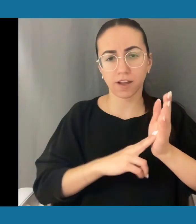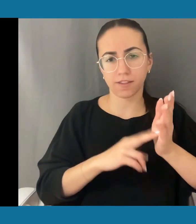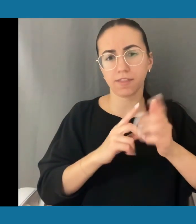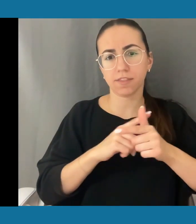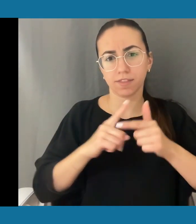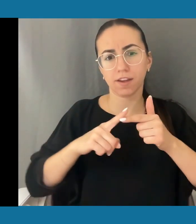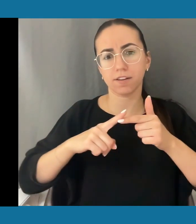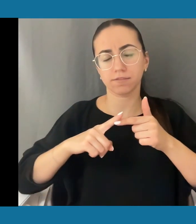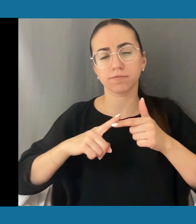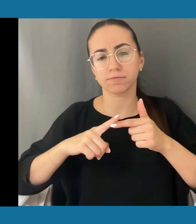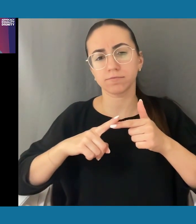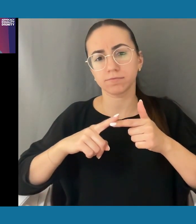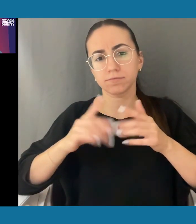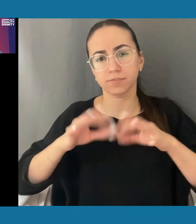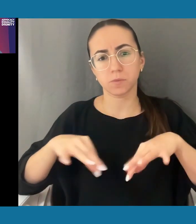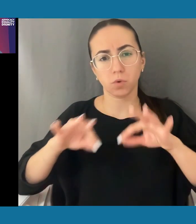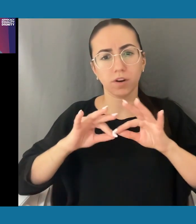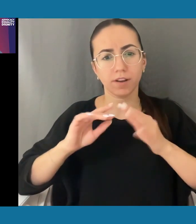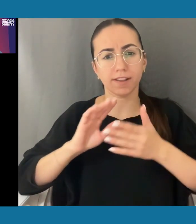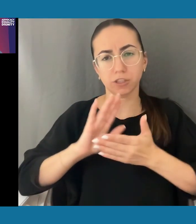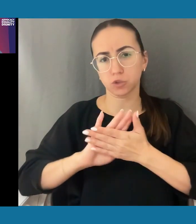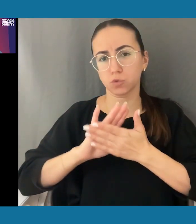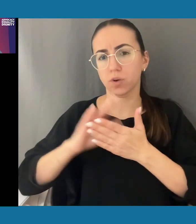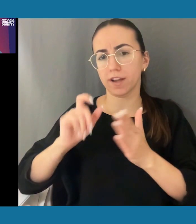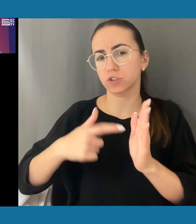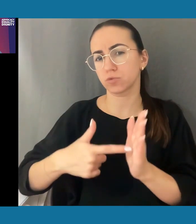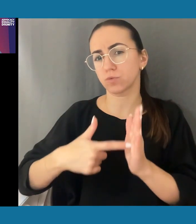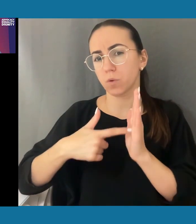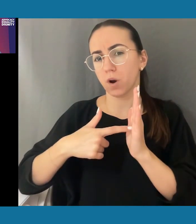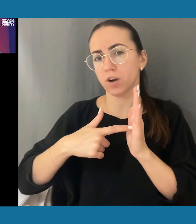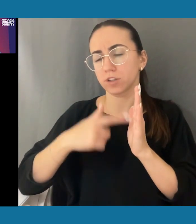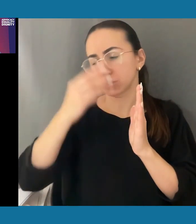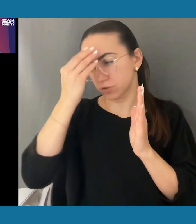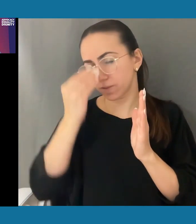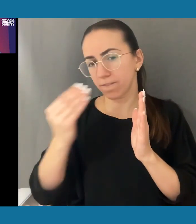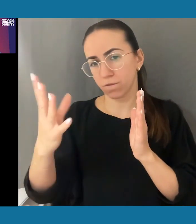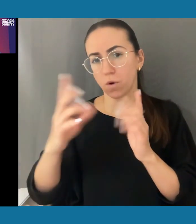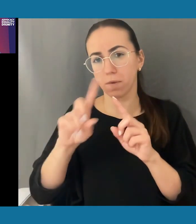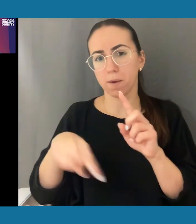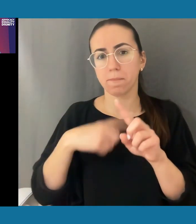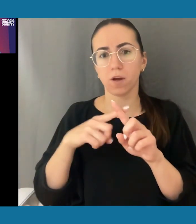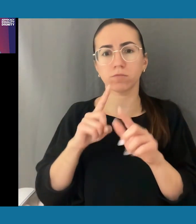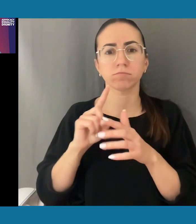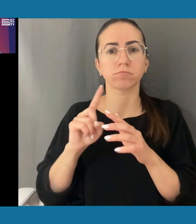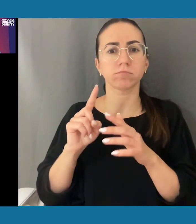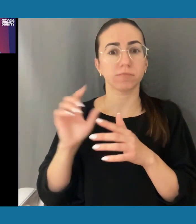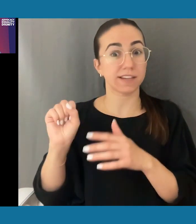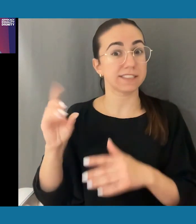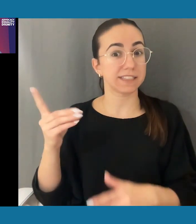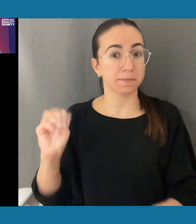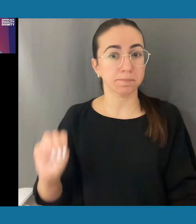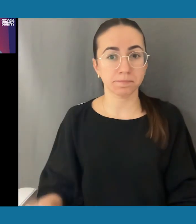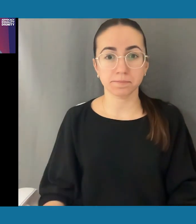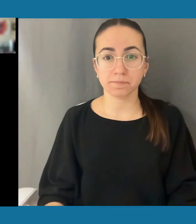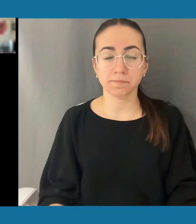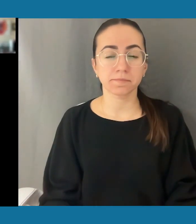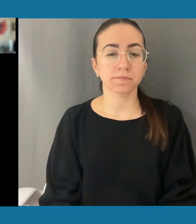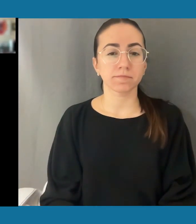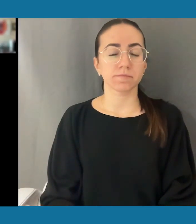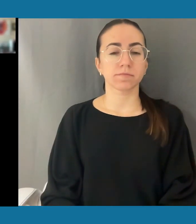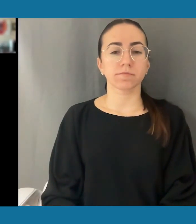list, and schools should be required to also inform students and their parents about SDM as well.